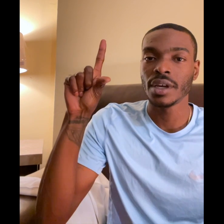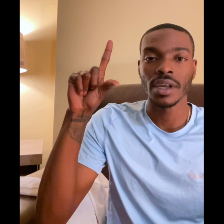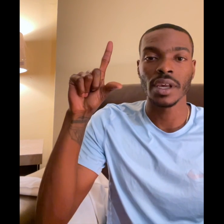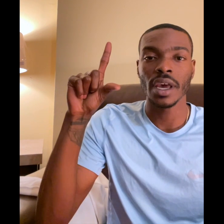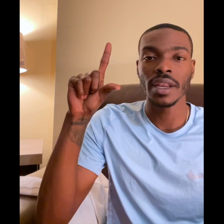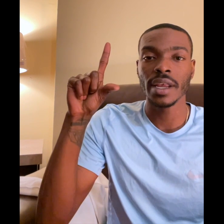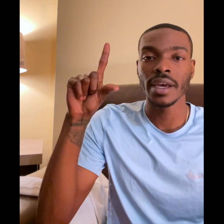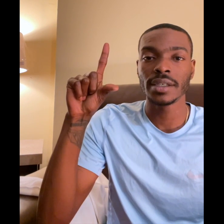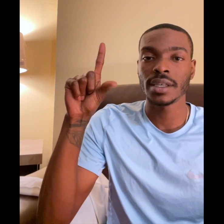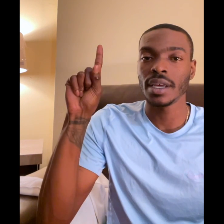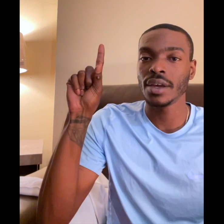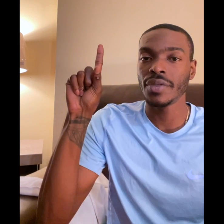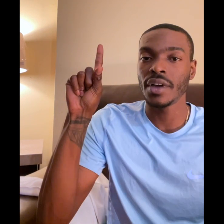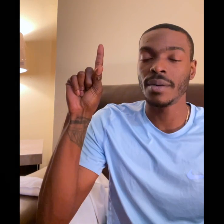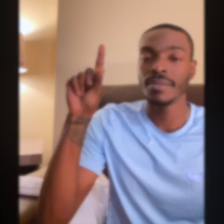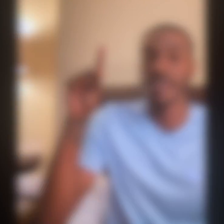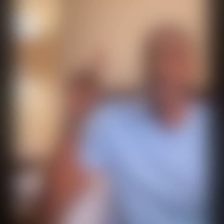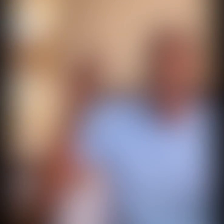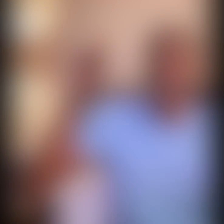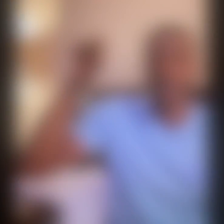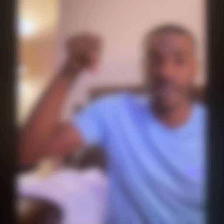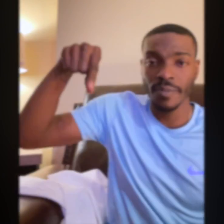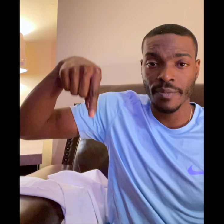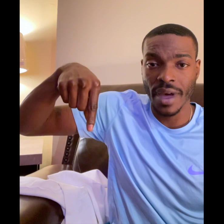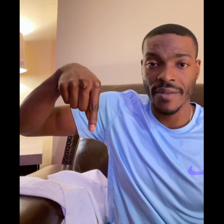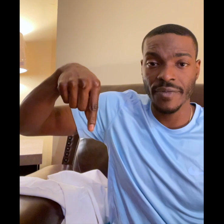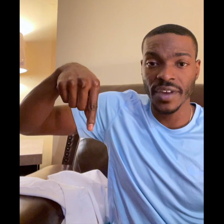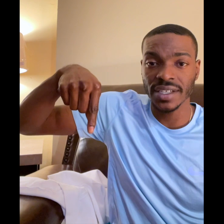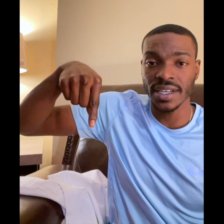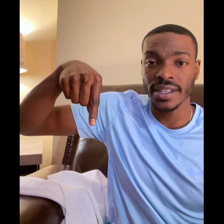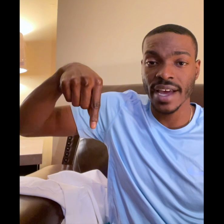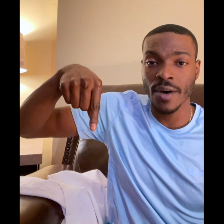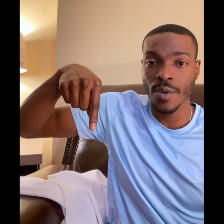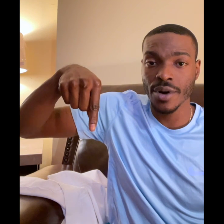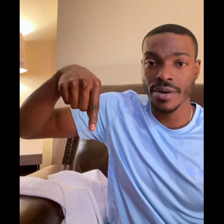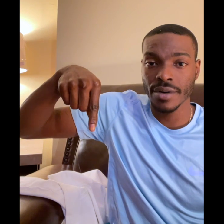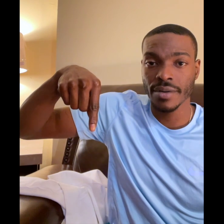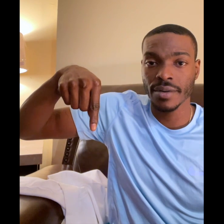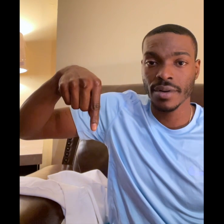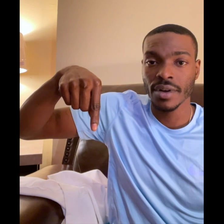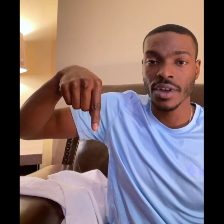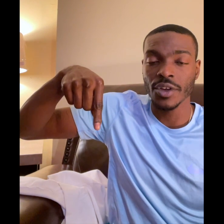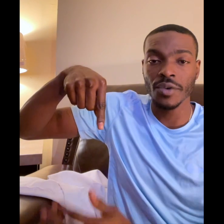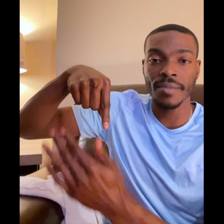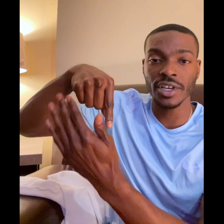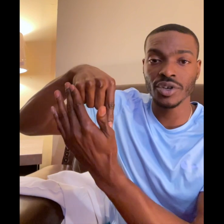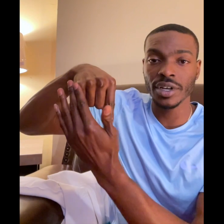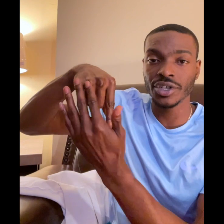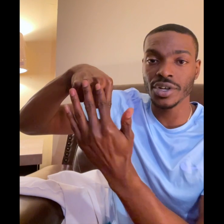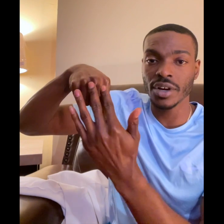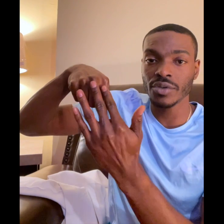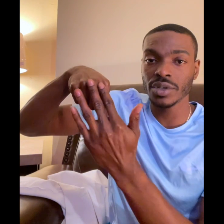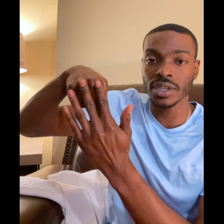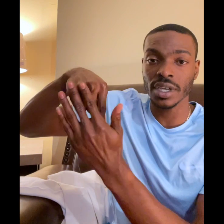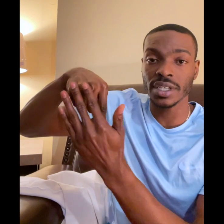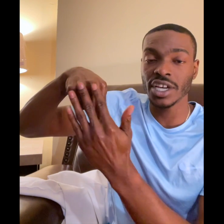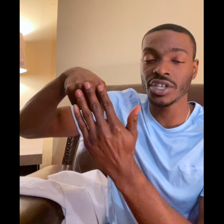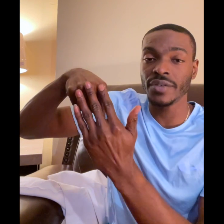your index and your thumb. What you want to do is you want to have it facing downward. You want to make sure that your knuckles is actually